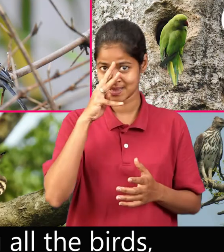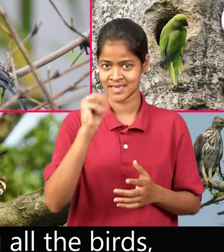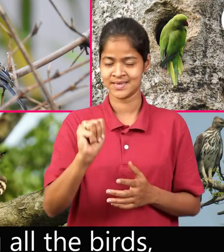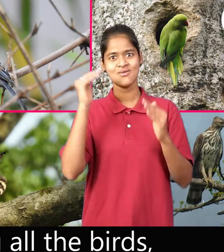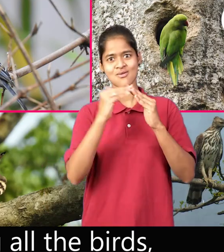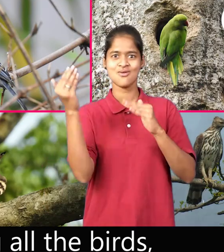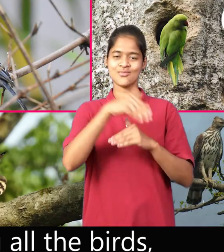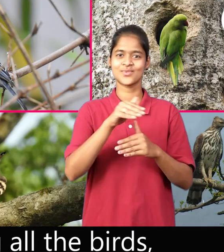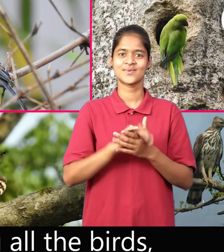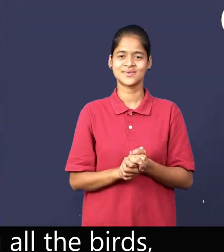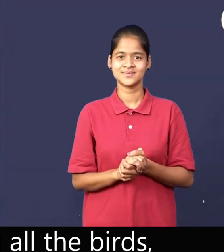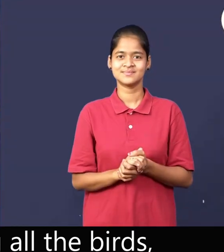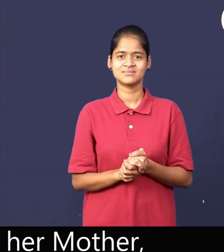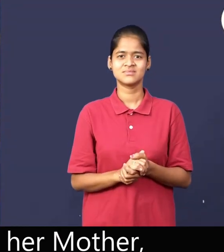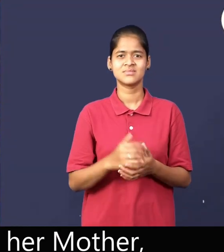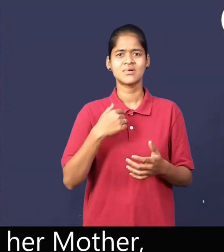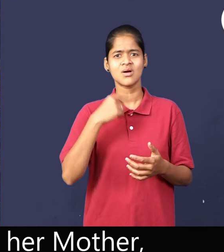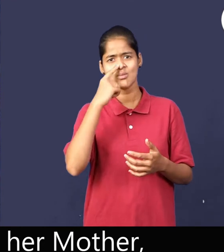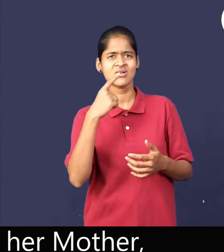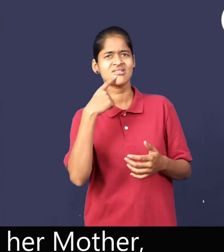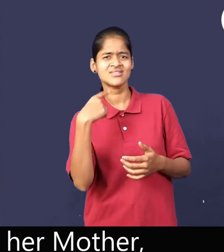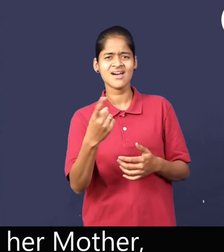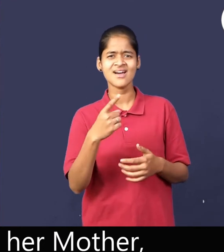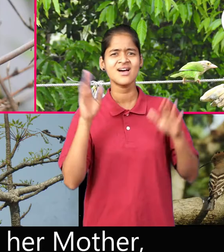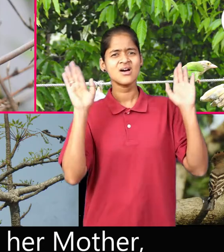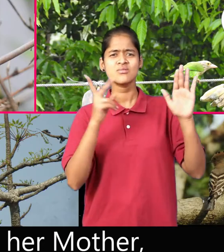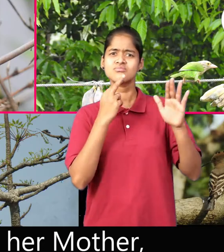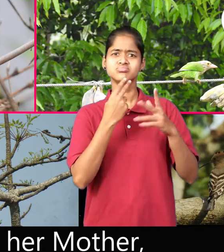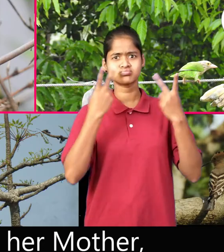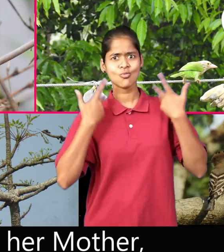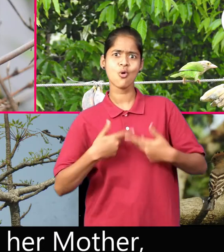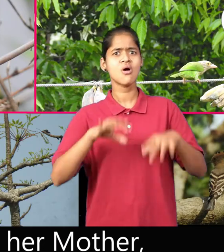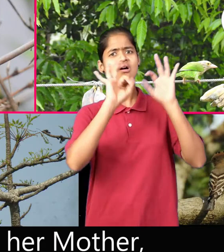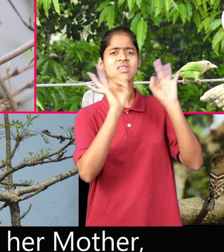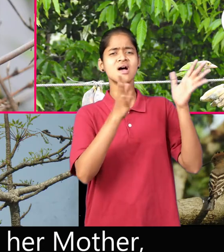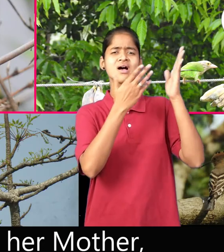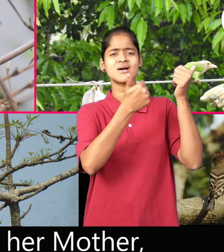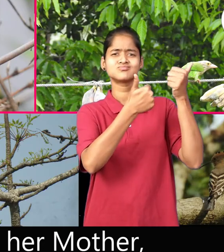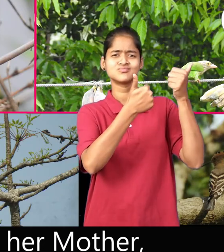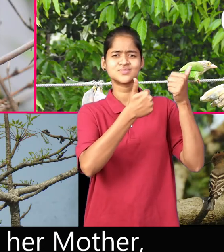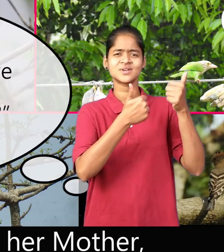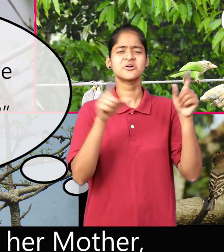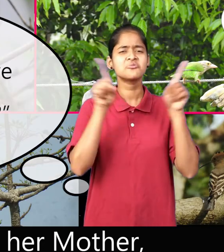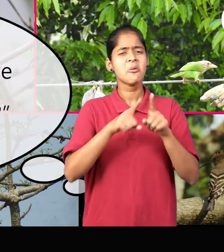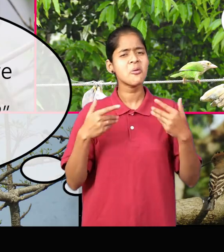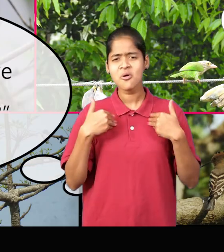monica came home she said to her mother birds have such beautiful colors why don't